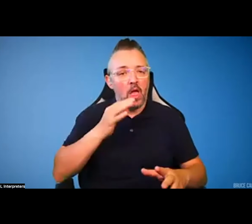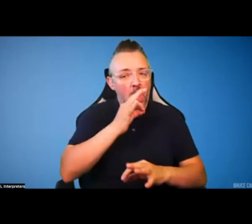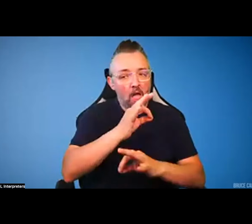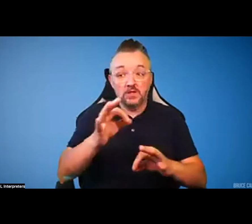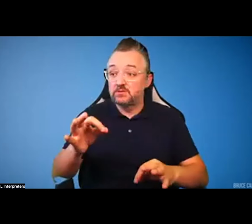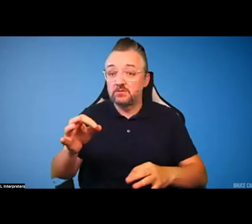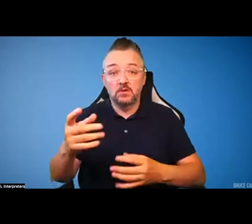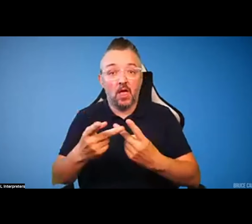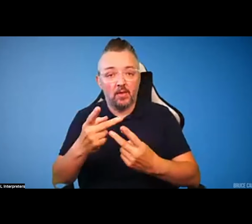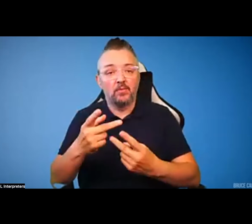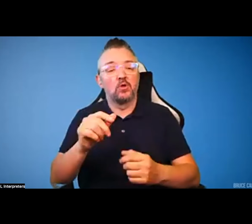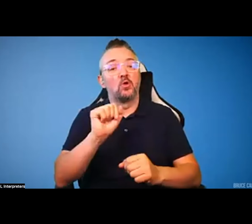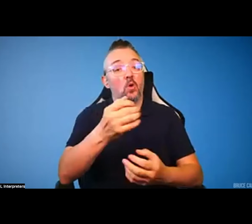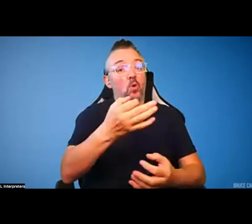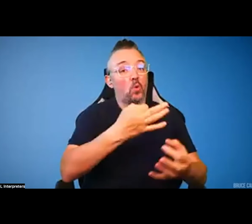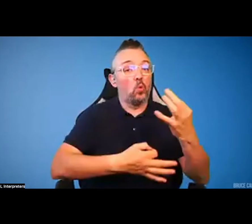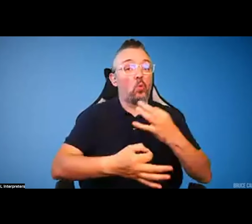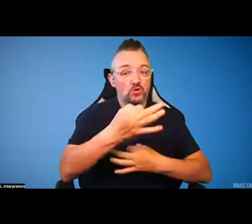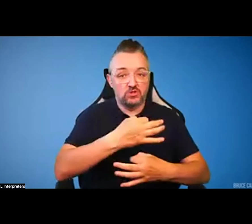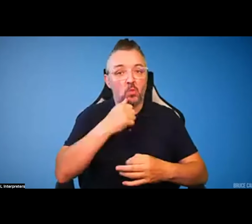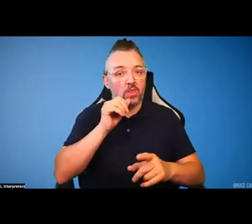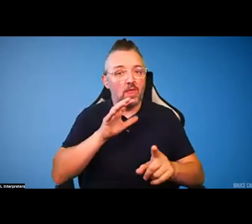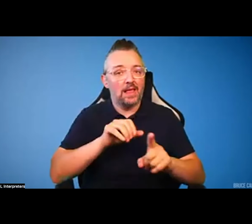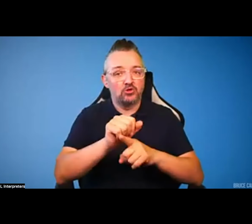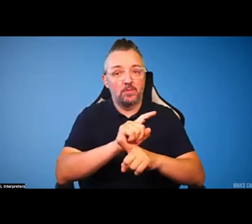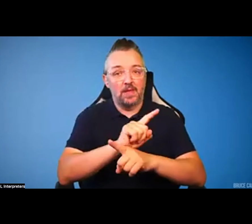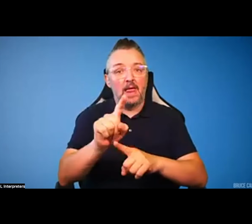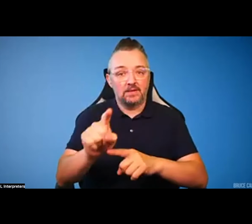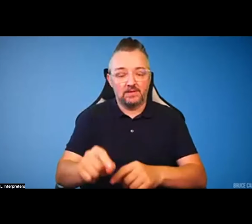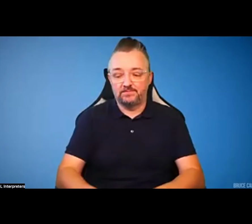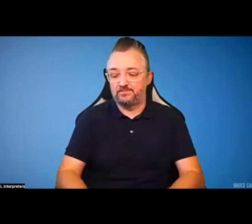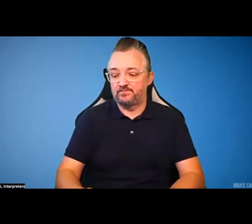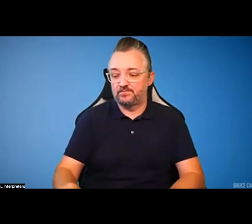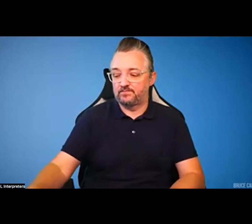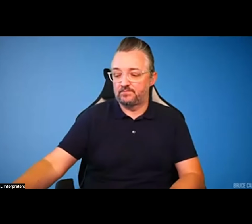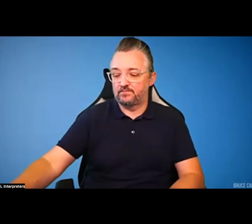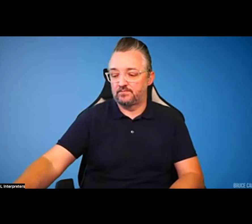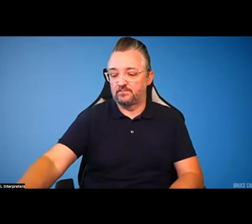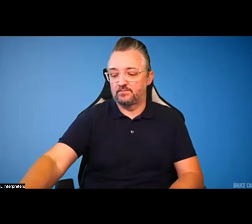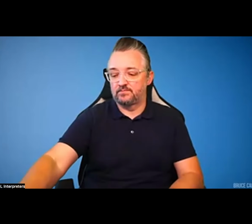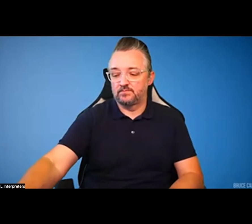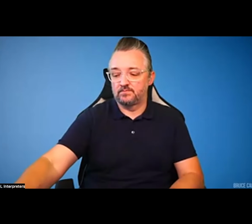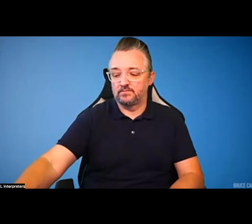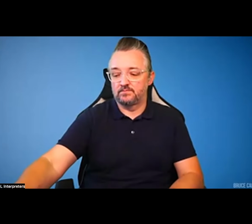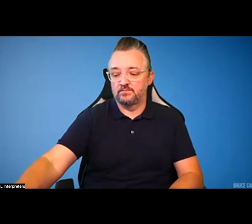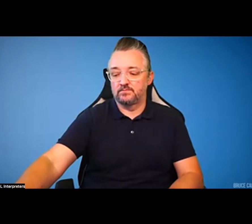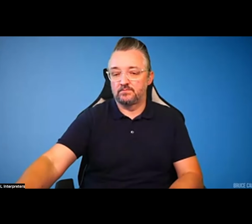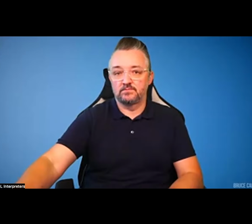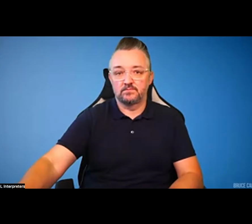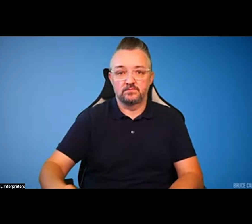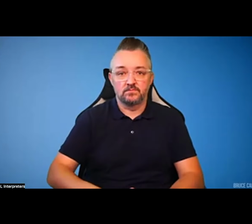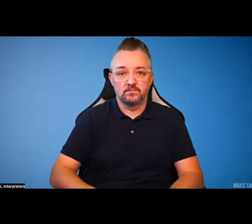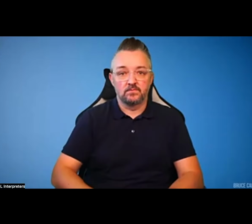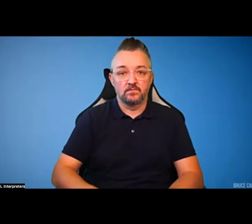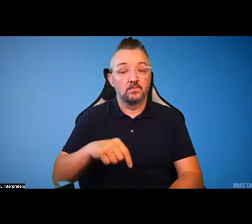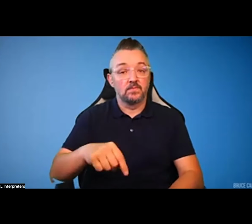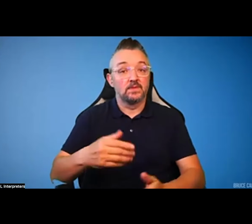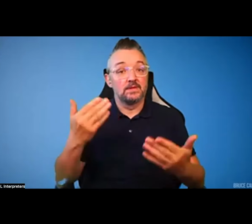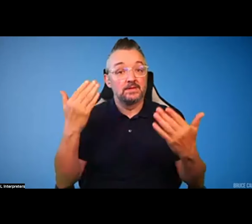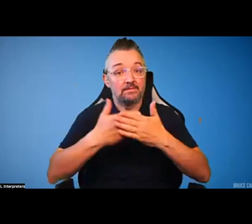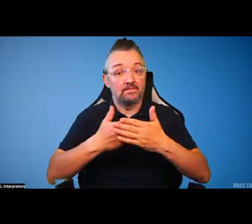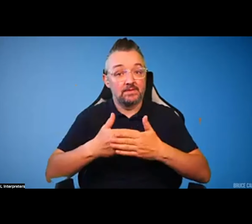But we'll follow up your question again, either later this evening or tomorrow. So for the session this evening, we've